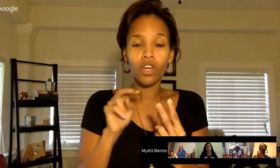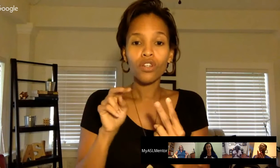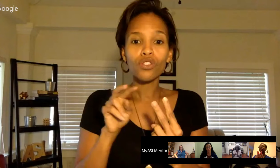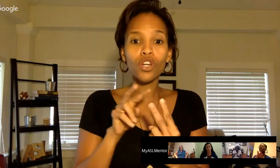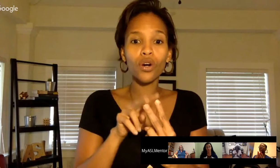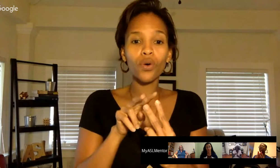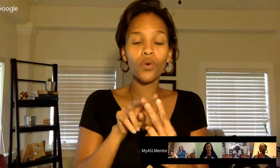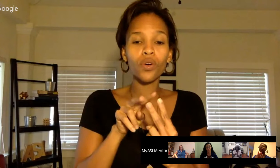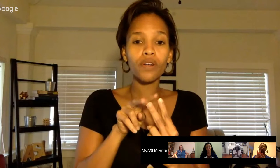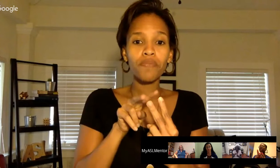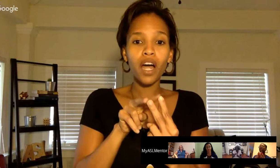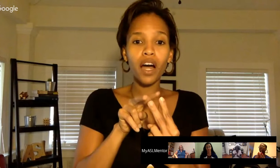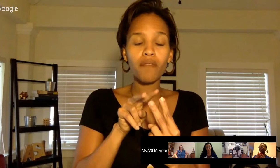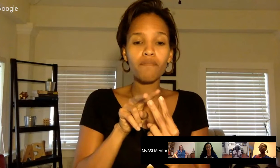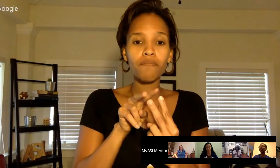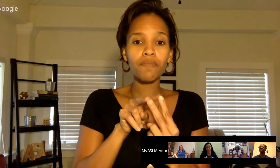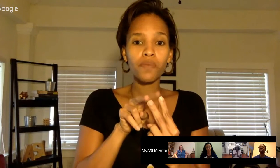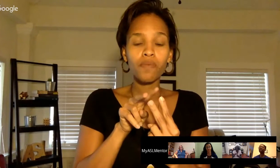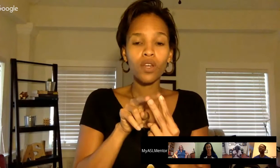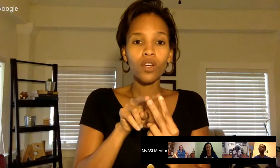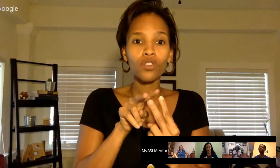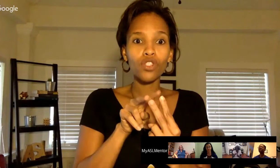partners. So,